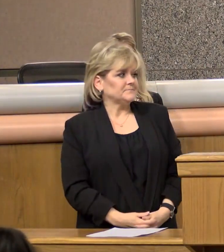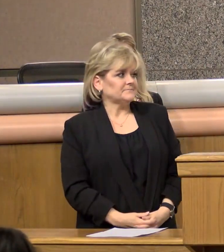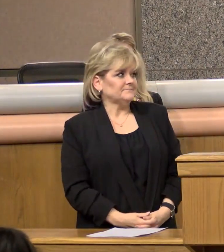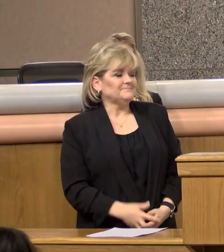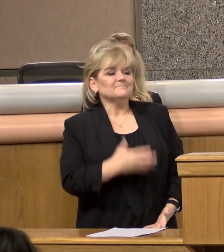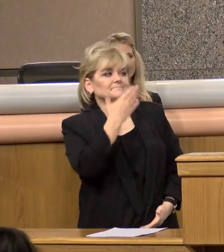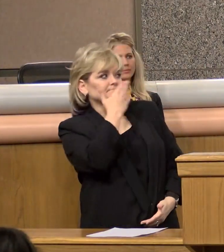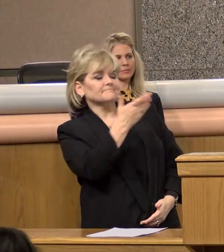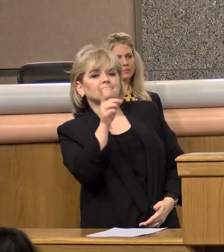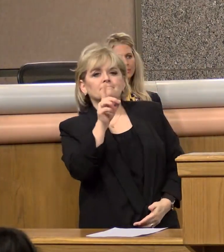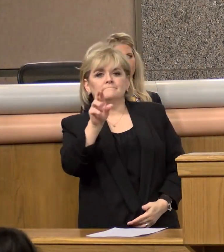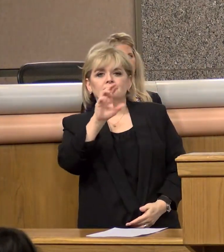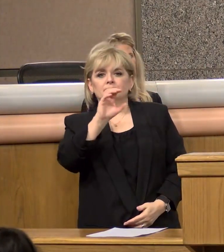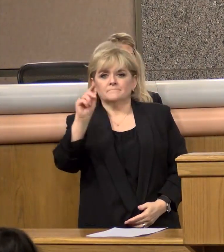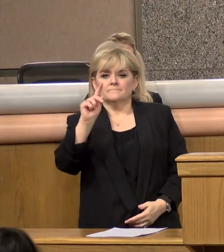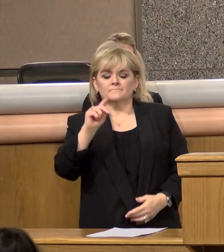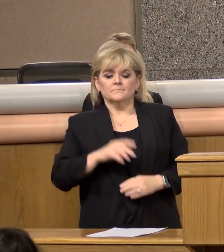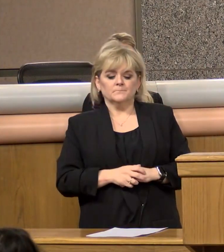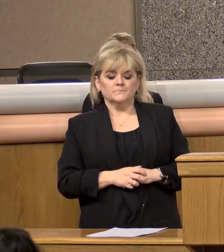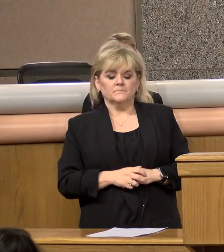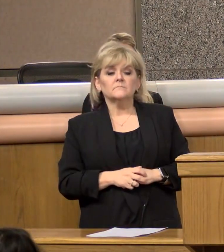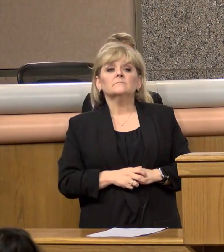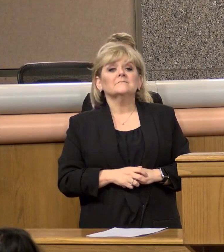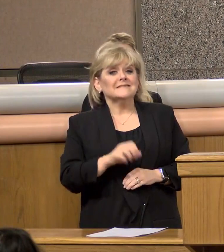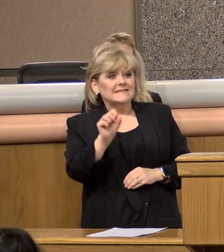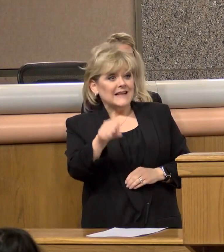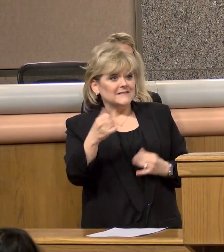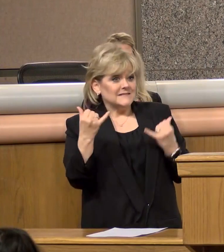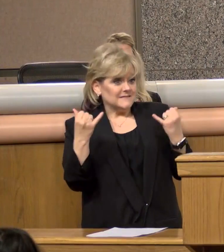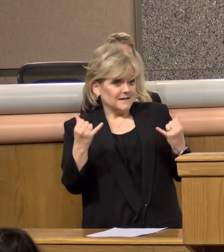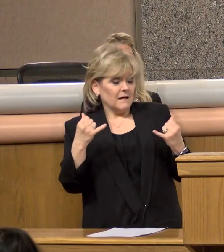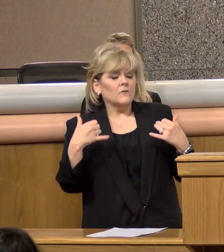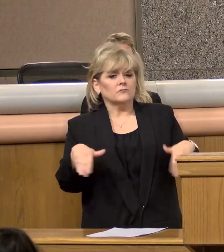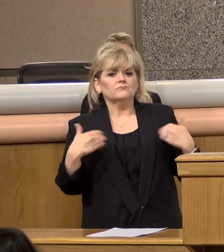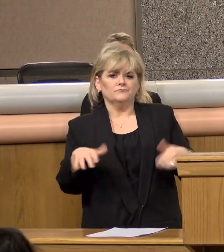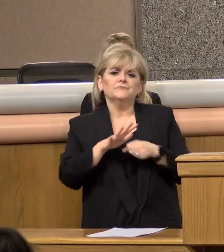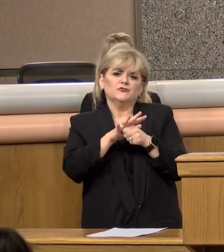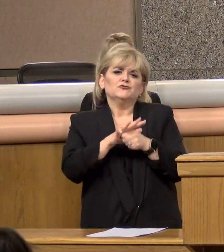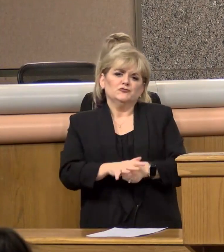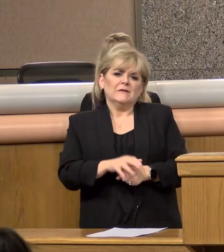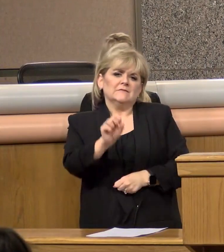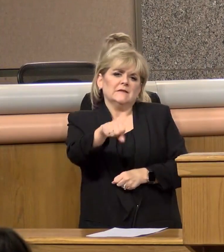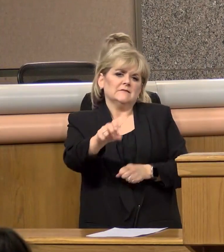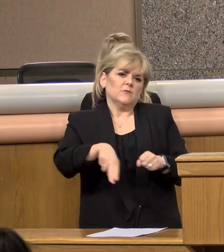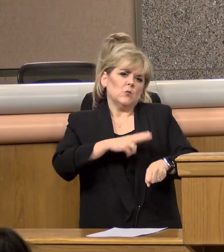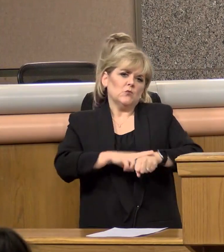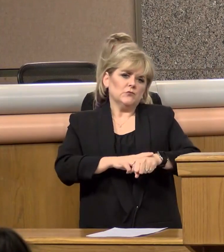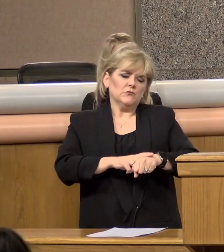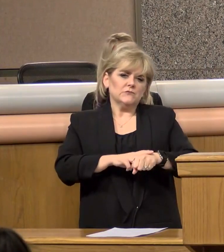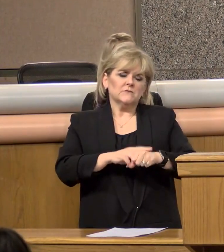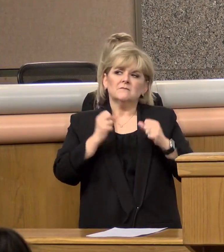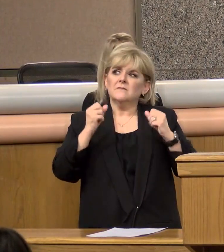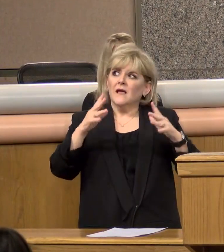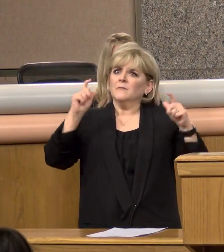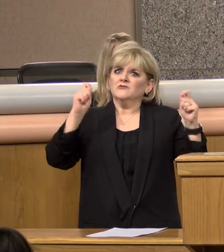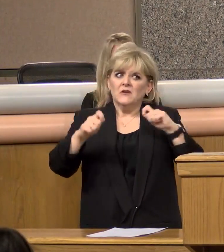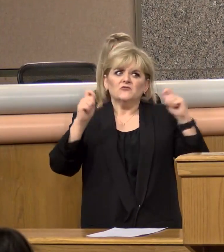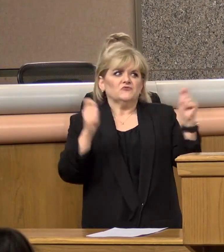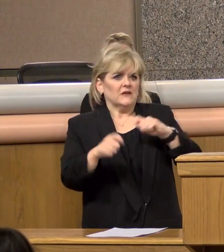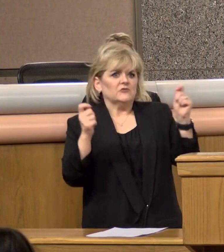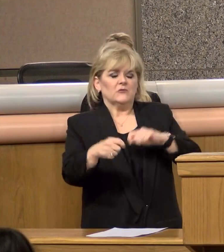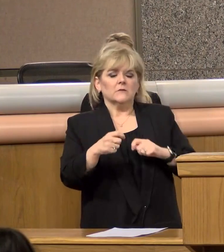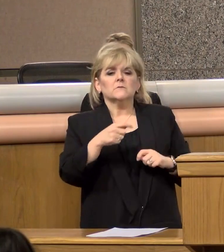Thank you, Dr. Cook. Yeah, these are stress provoking times. A lot of changes. And it's, I think, pretty common